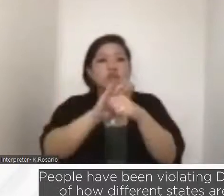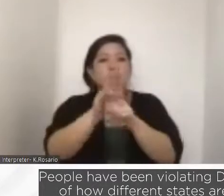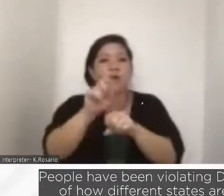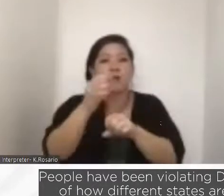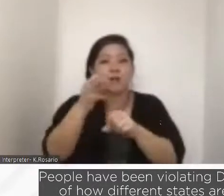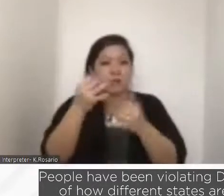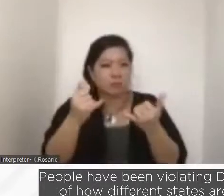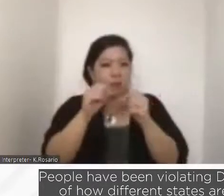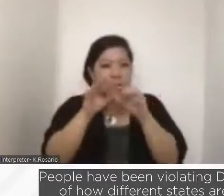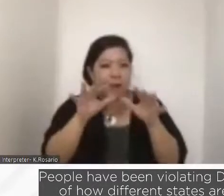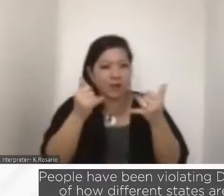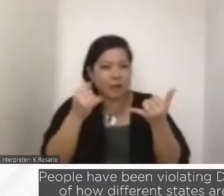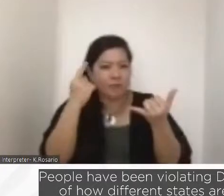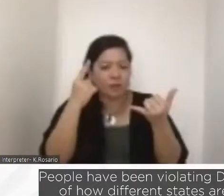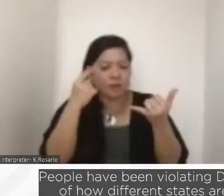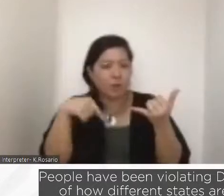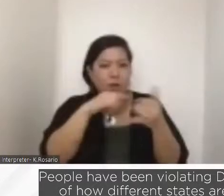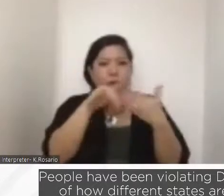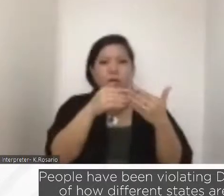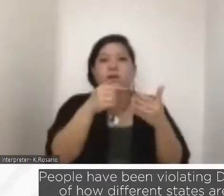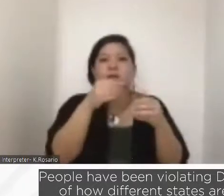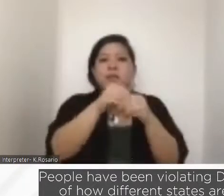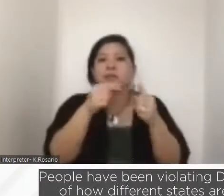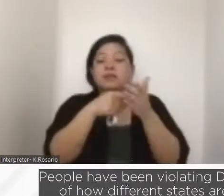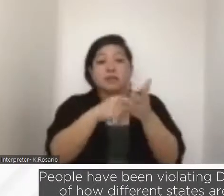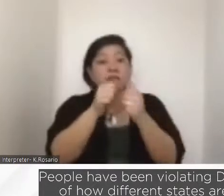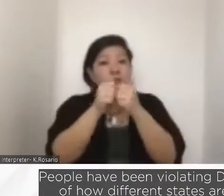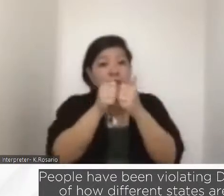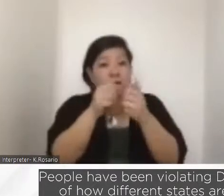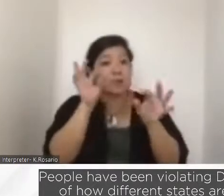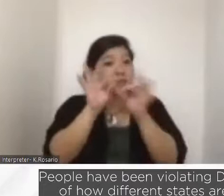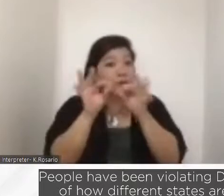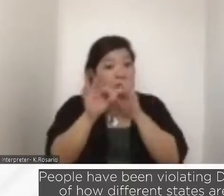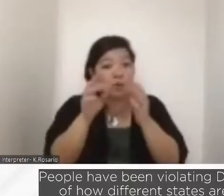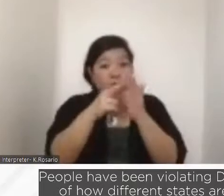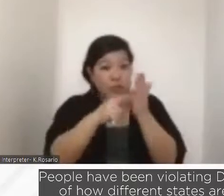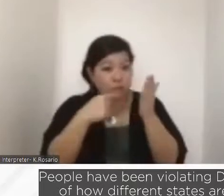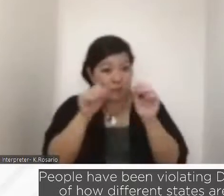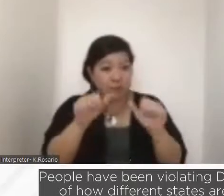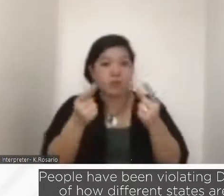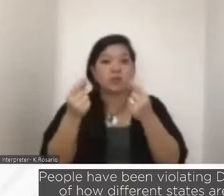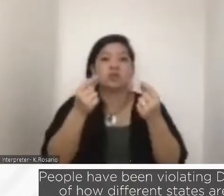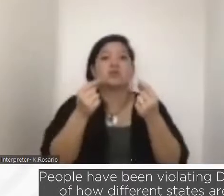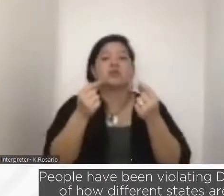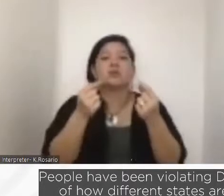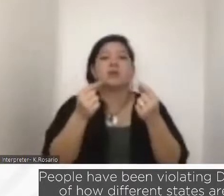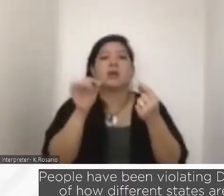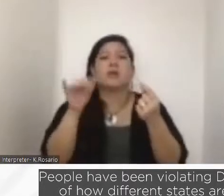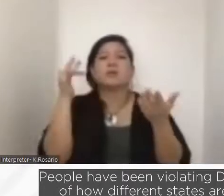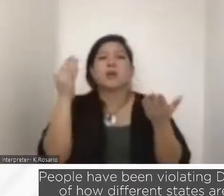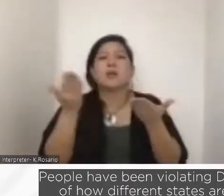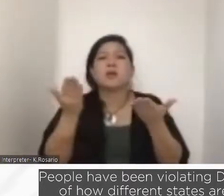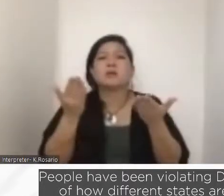We really have to understand we are all in this together, and there are simple measures that we all can take. And we want, and that's why I'm here speaking with you